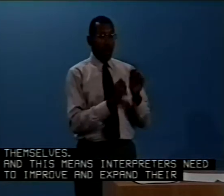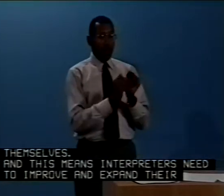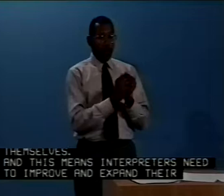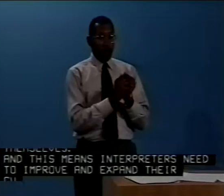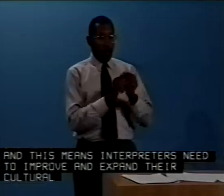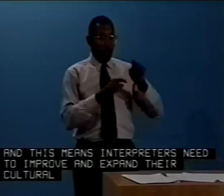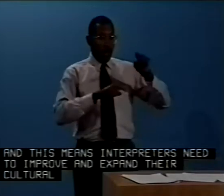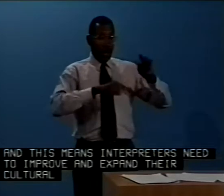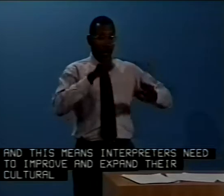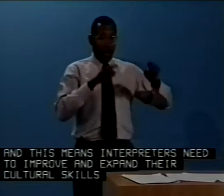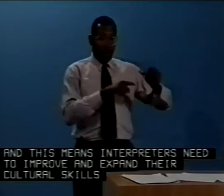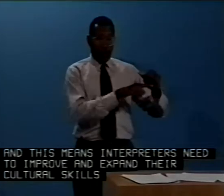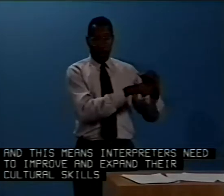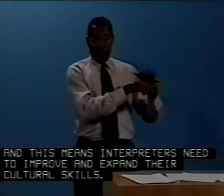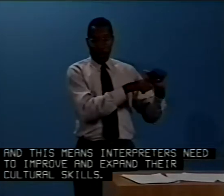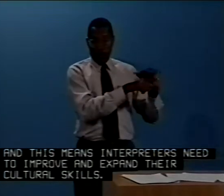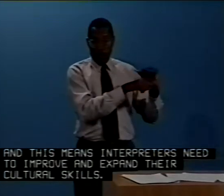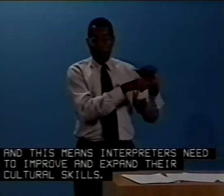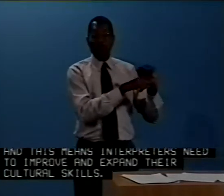Many people who are involved with diversity training